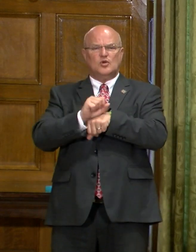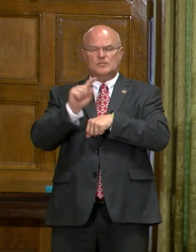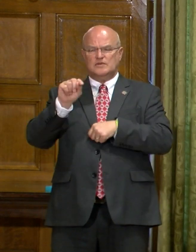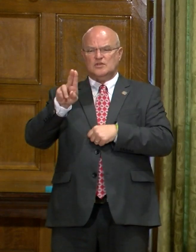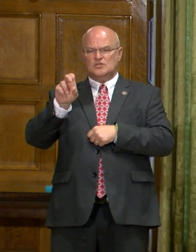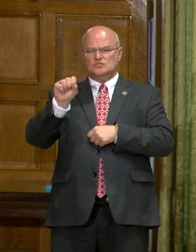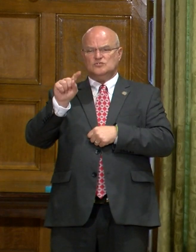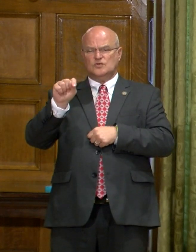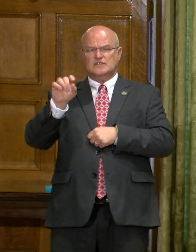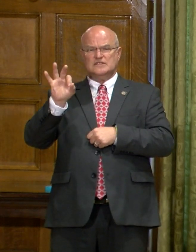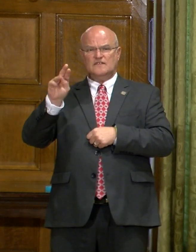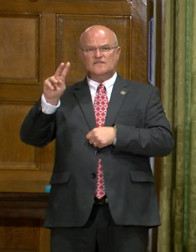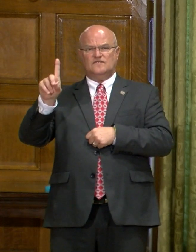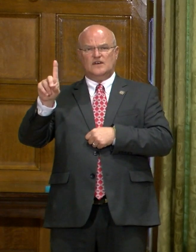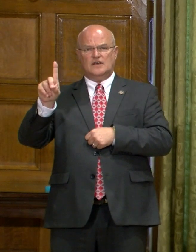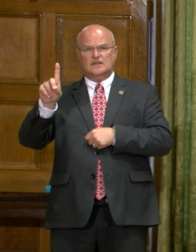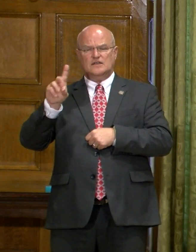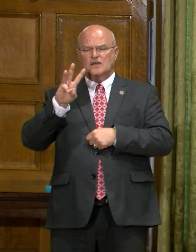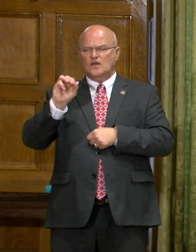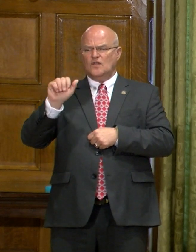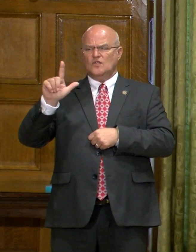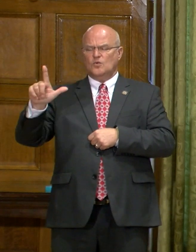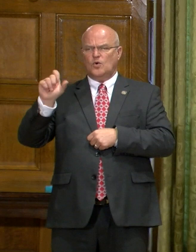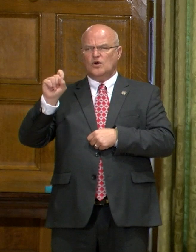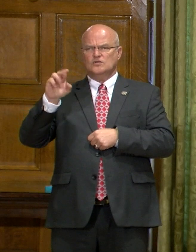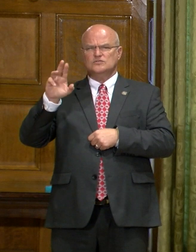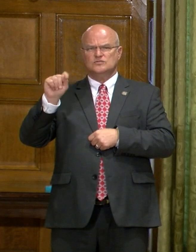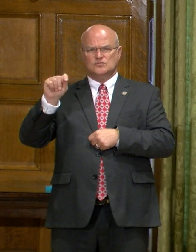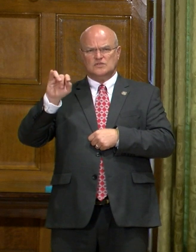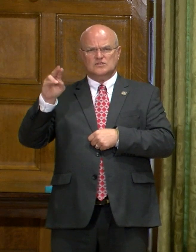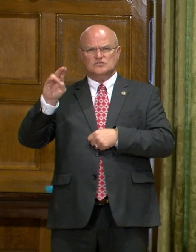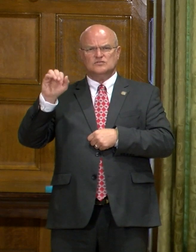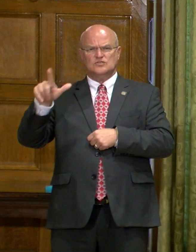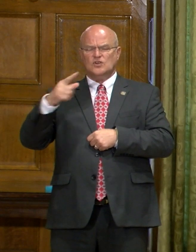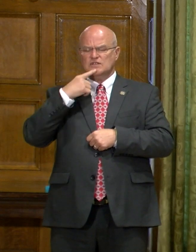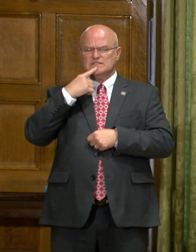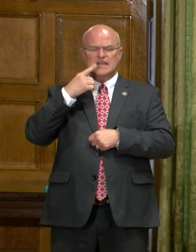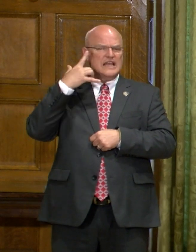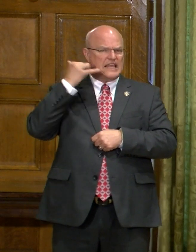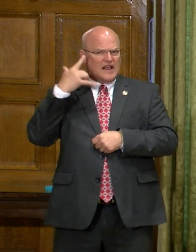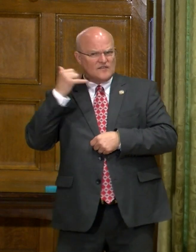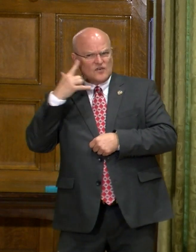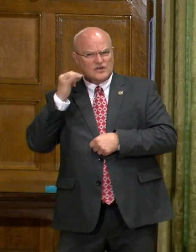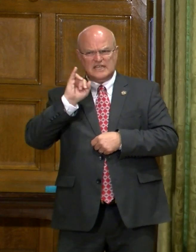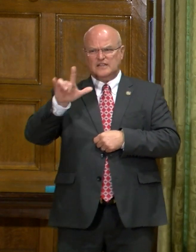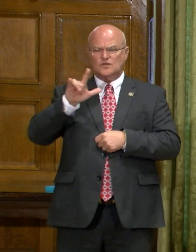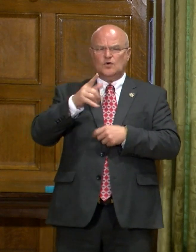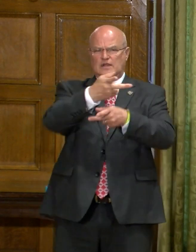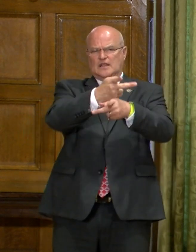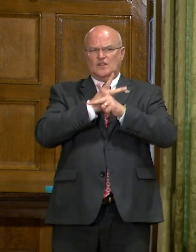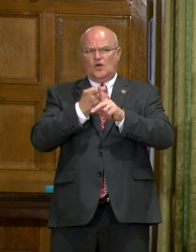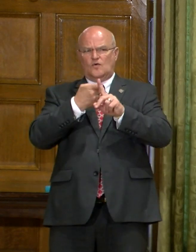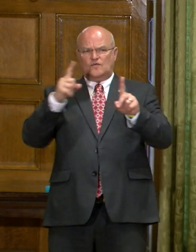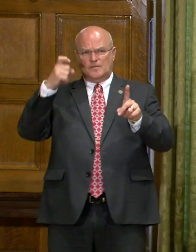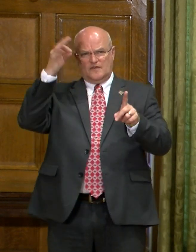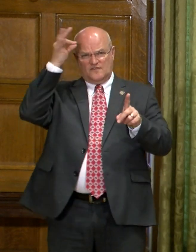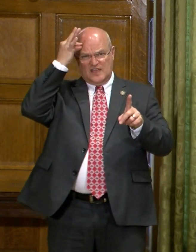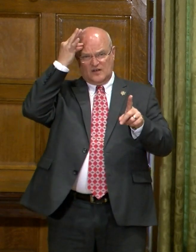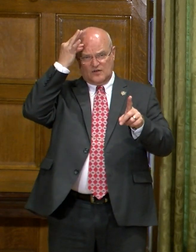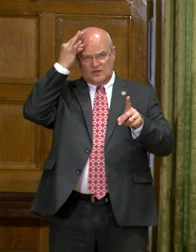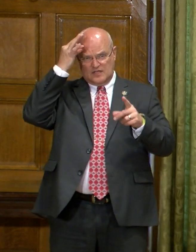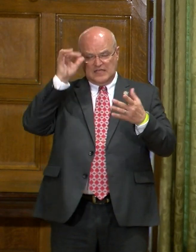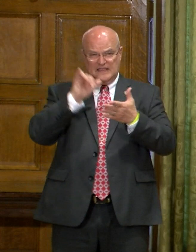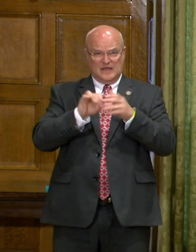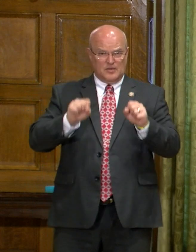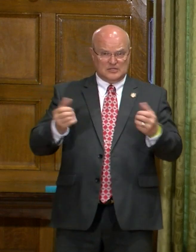fund. The Wall Street Journal just reported that both California and Illinois are getting loans from the federal government. Is our trust fund still in good